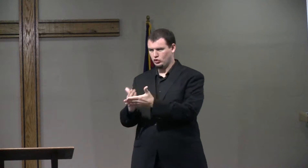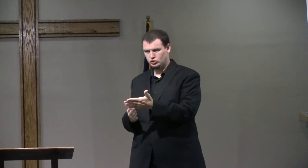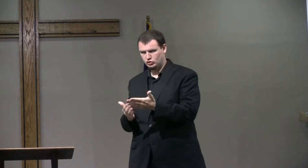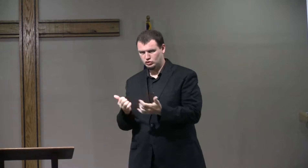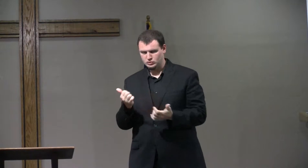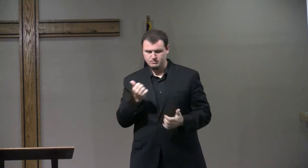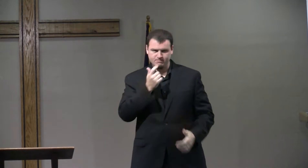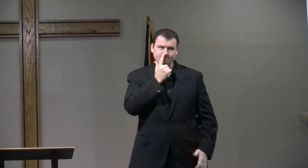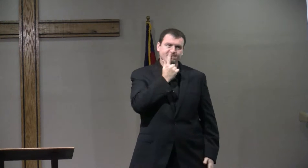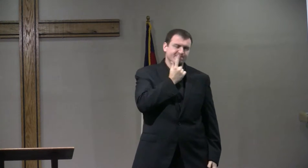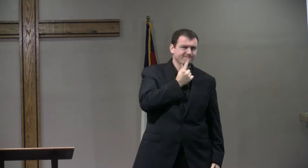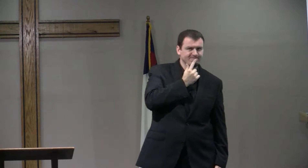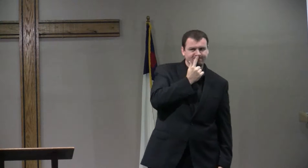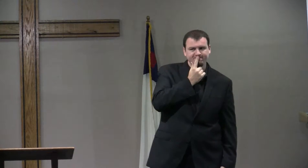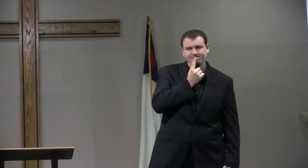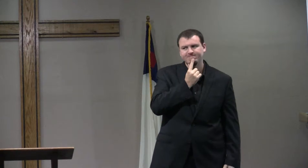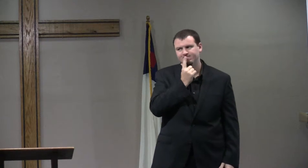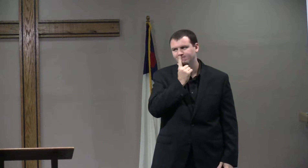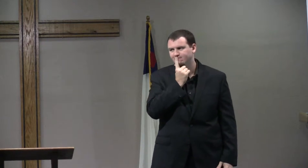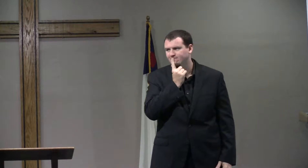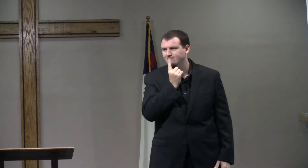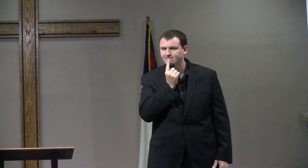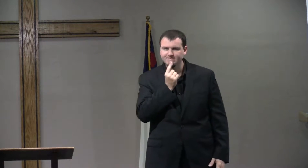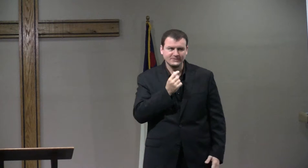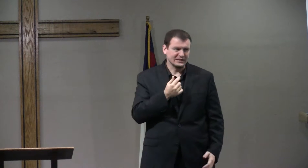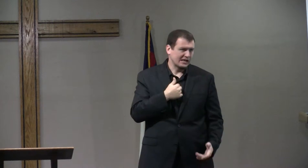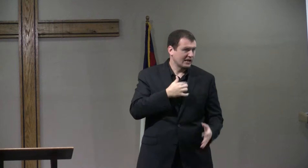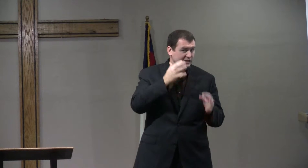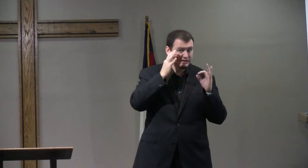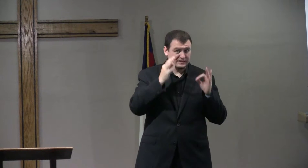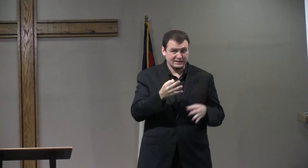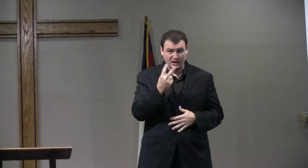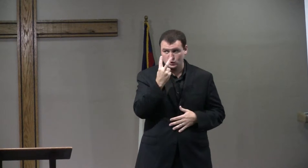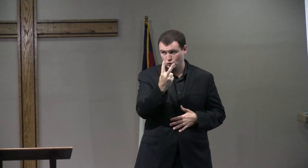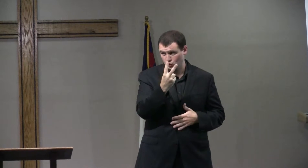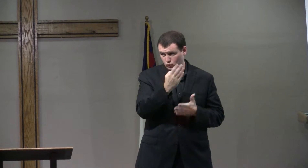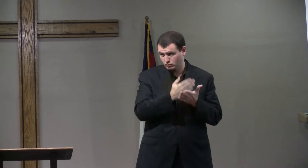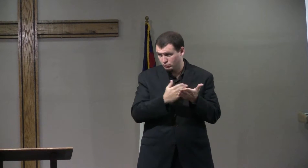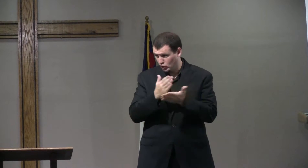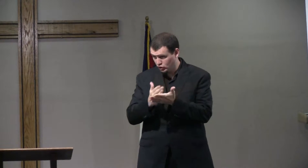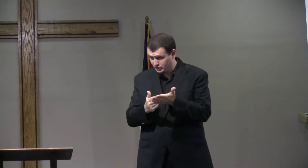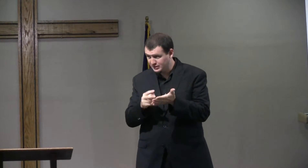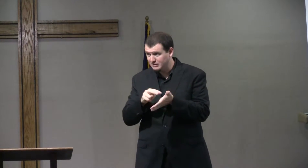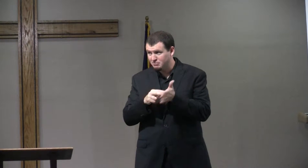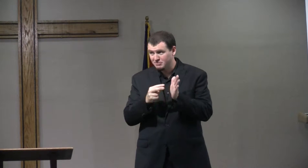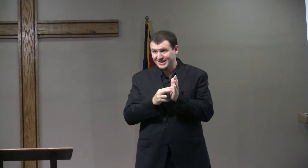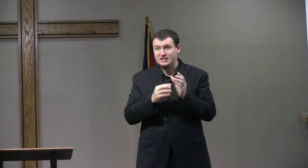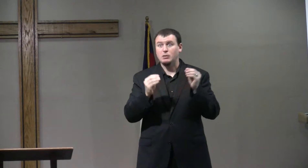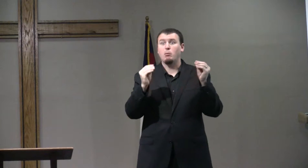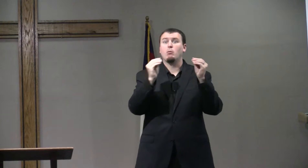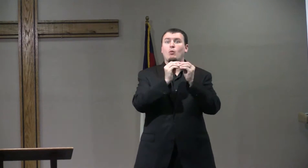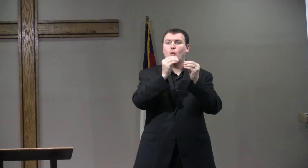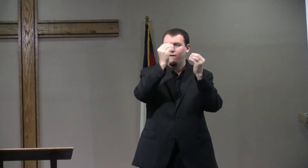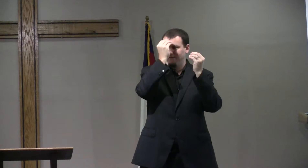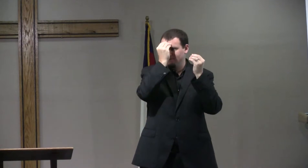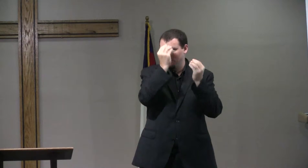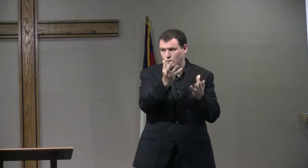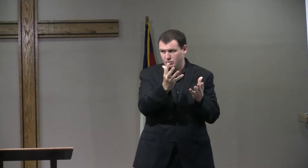maybe dividing it up into 3 parts or 2 parts. I decided to do it into